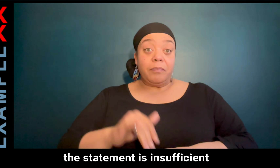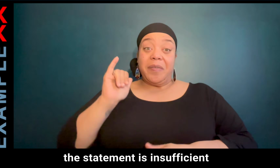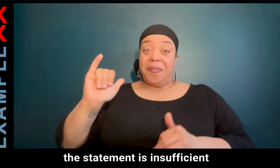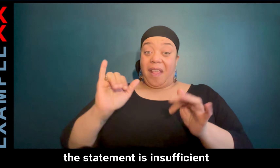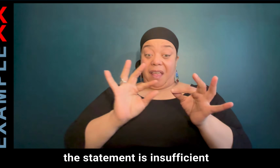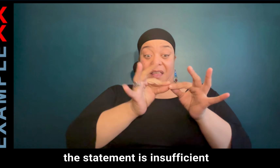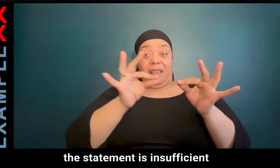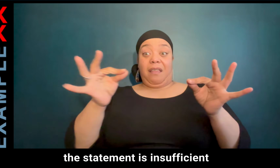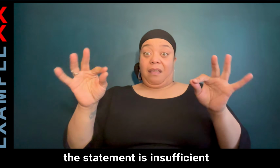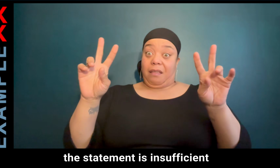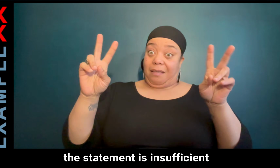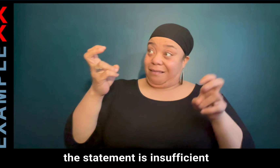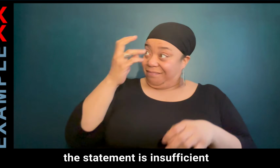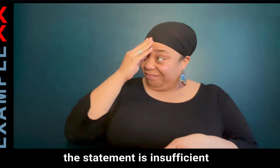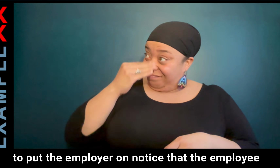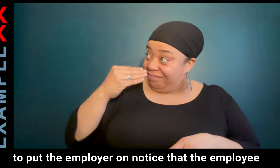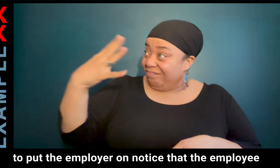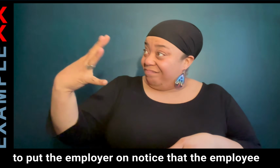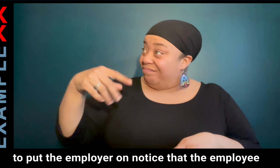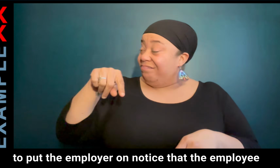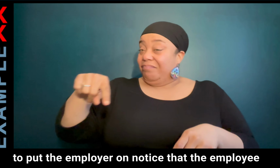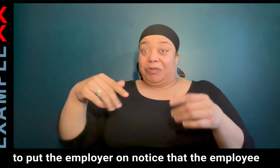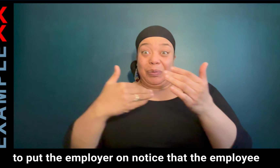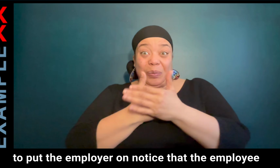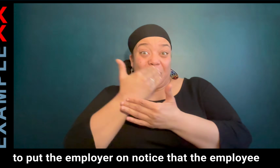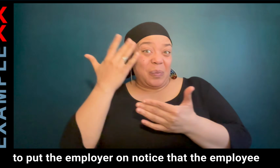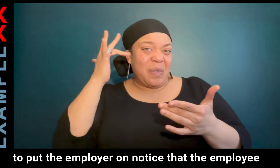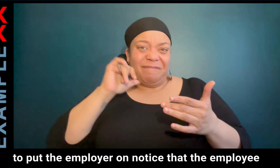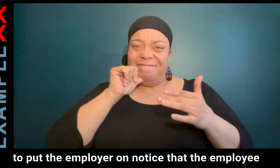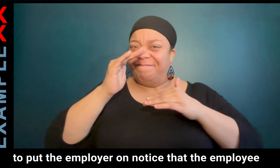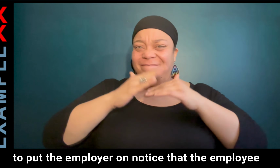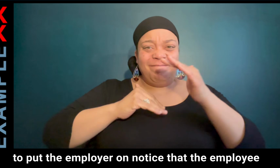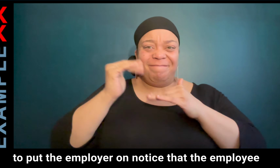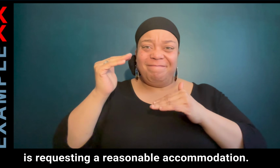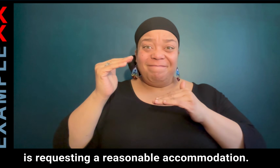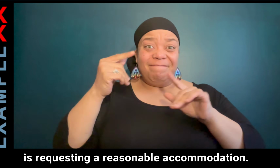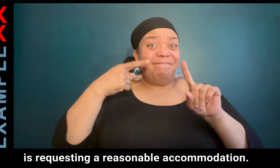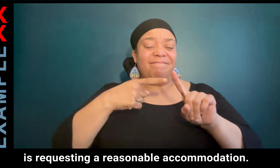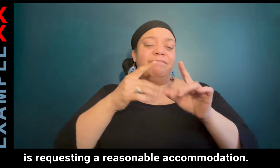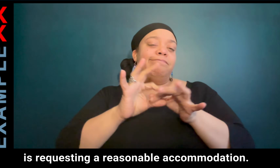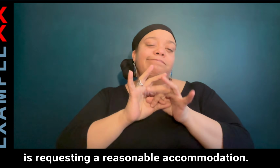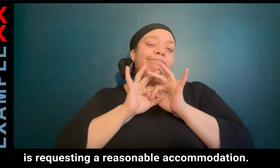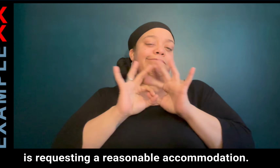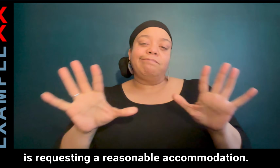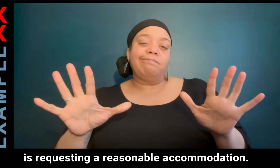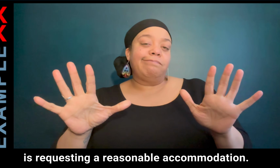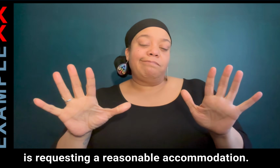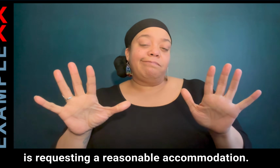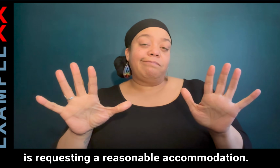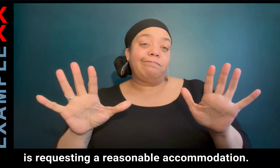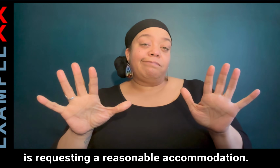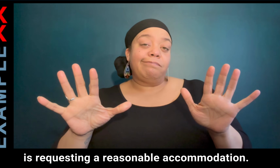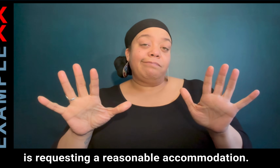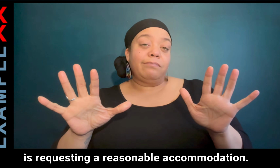the statement is insufficient to put the employer on notice that the employee is requesting a reasonable accommodation.